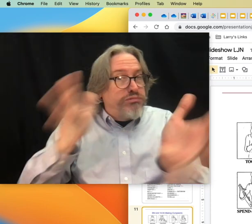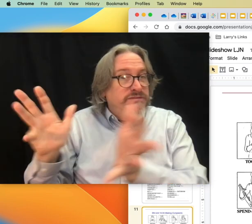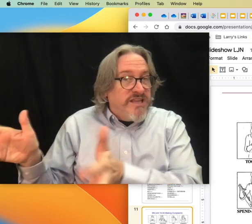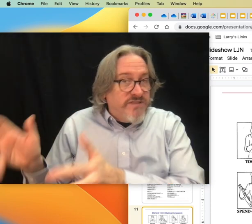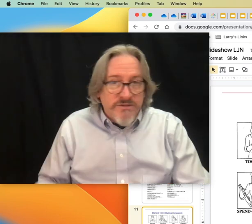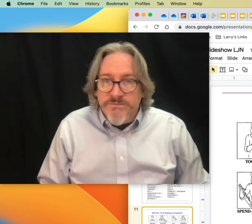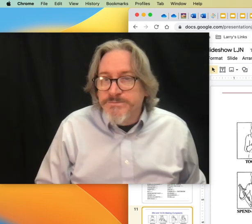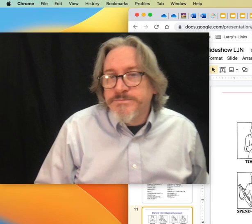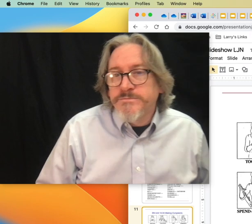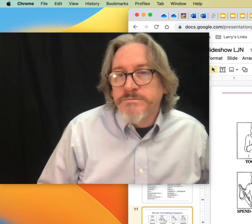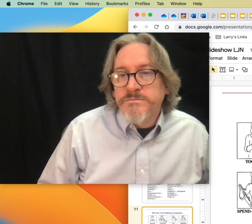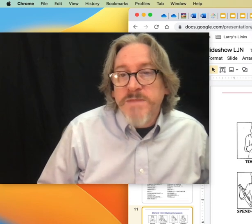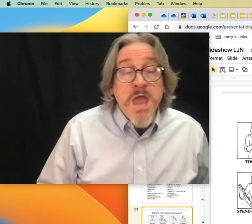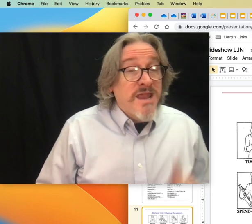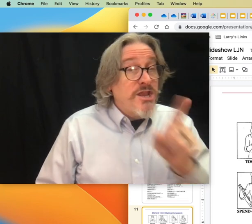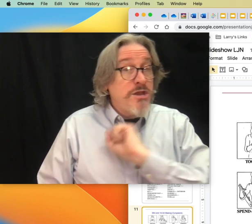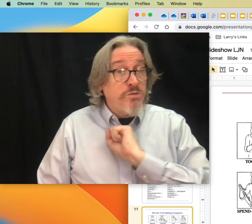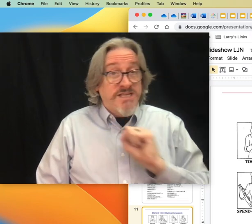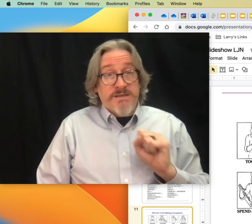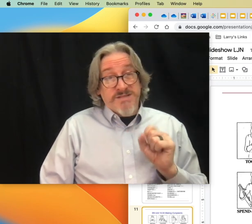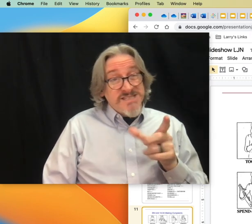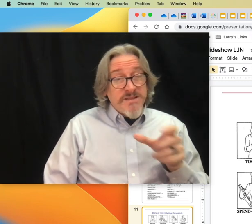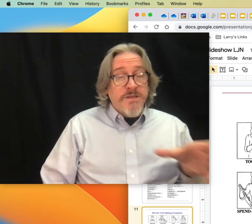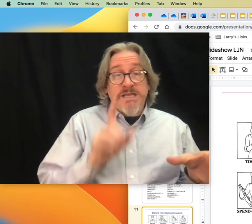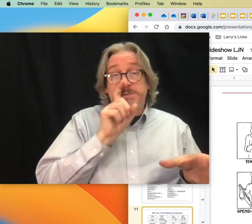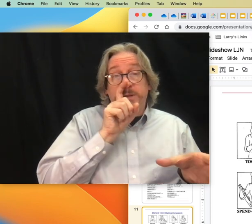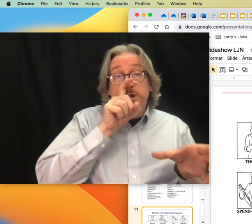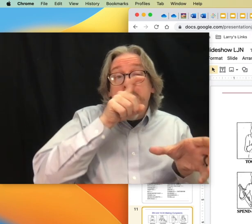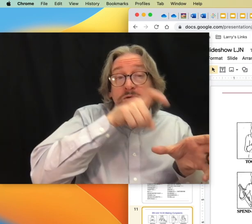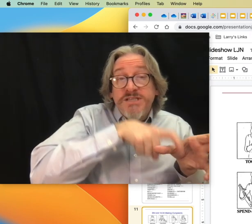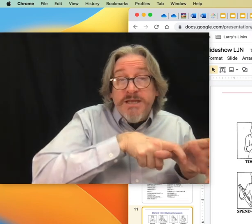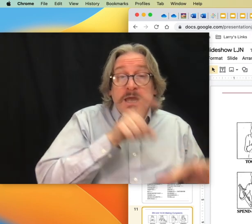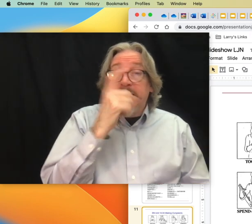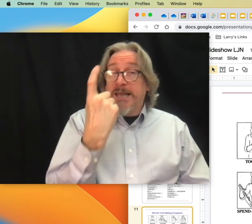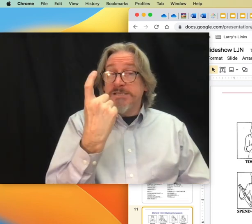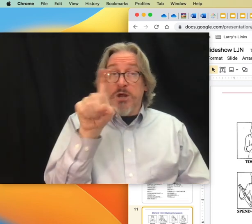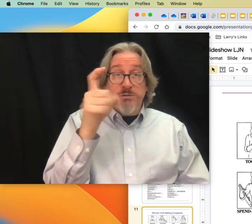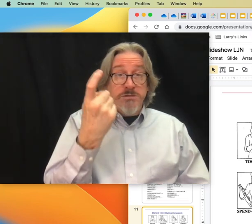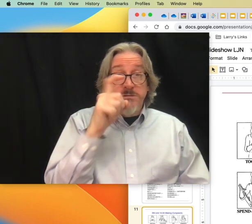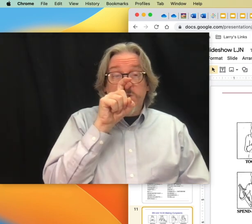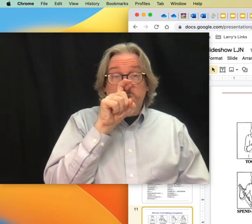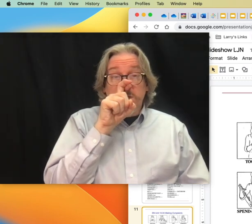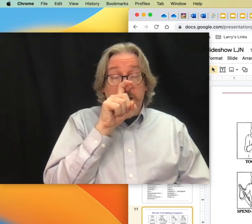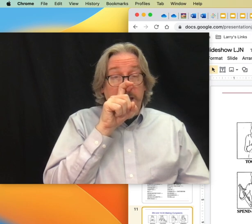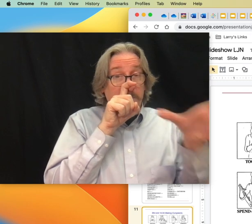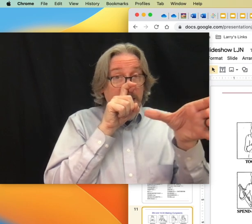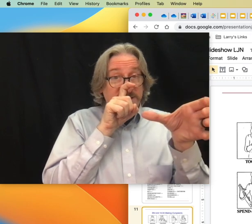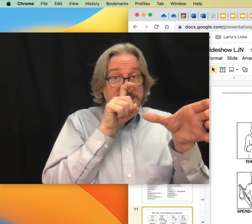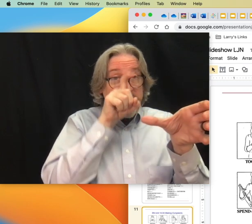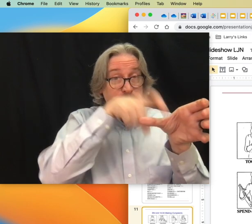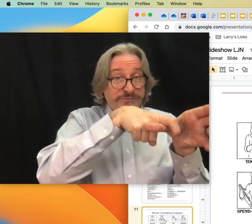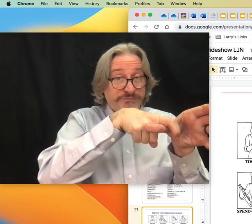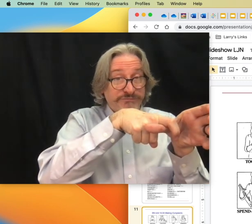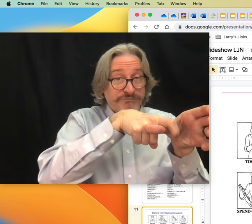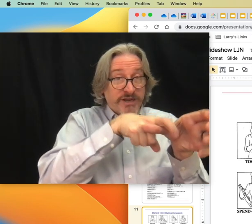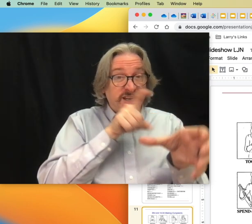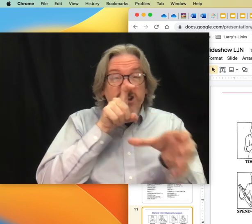Garbage, leave. Nosy, it's not on the list, but nosy. His nose, my